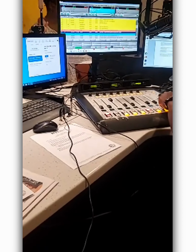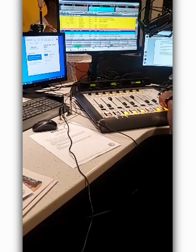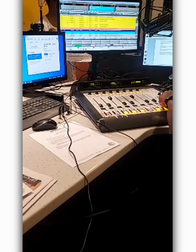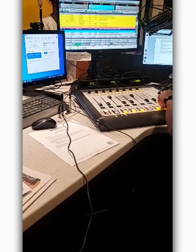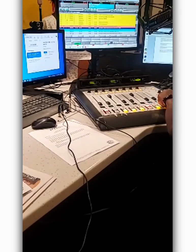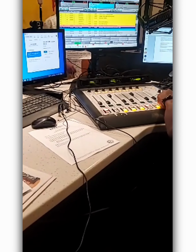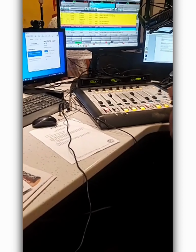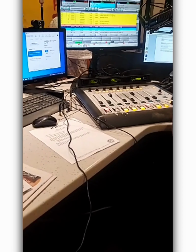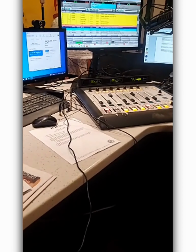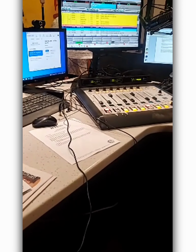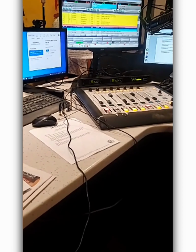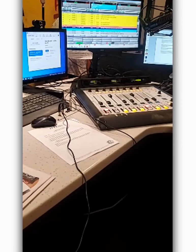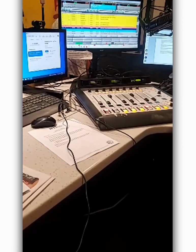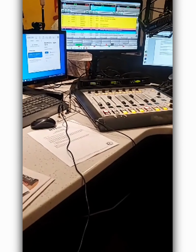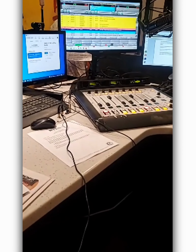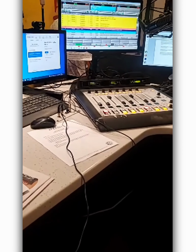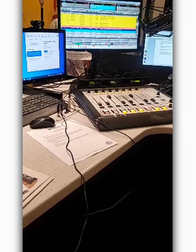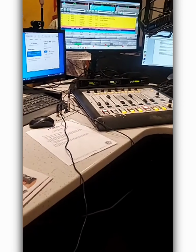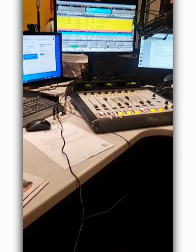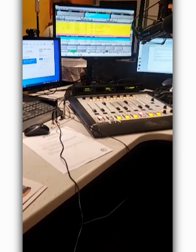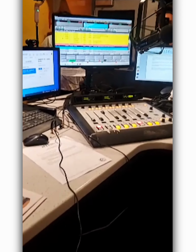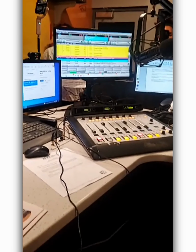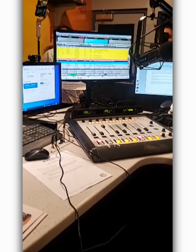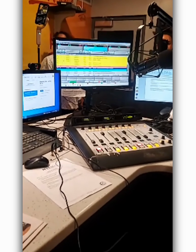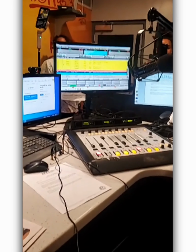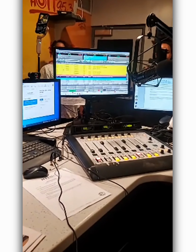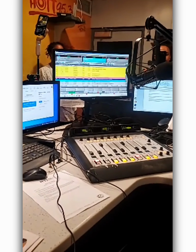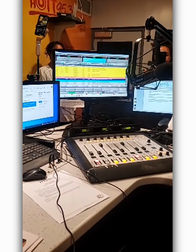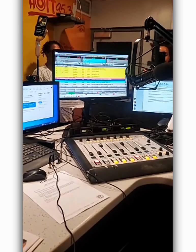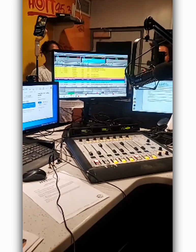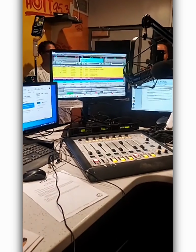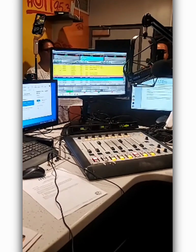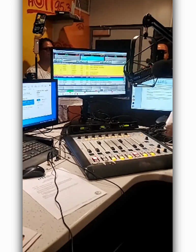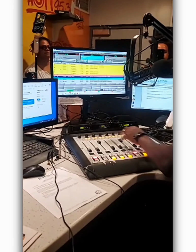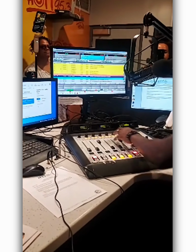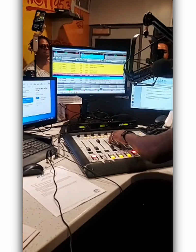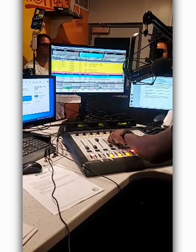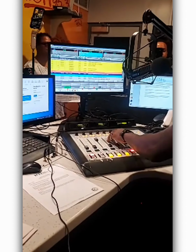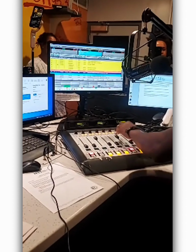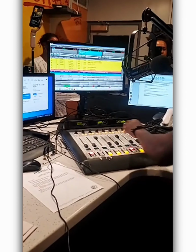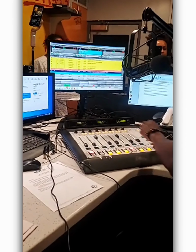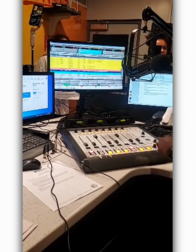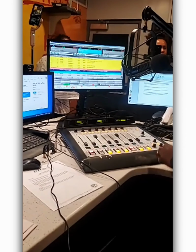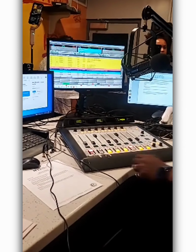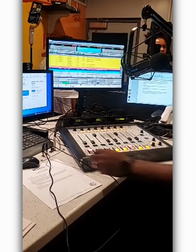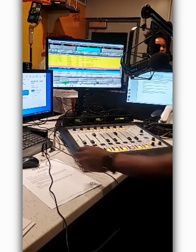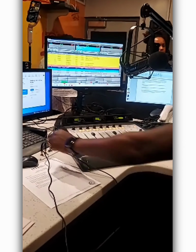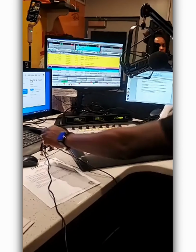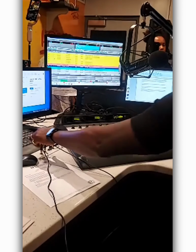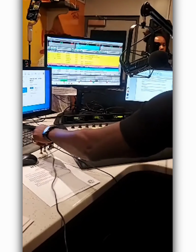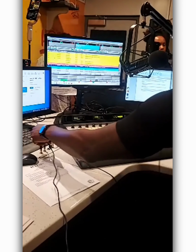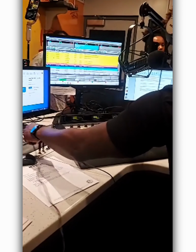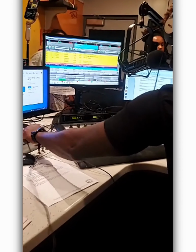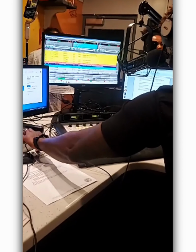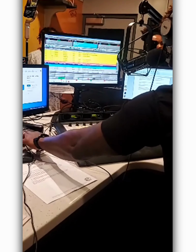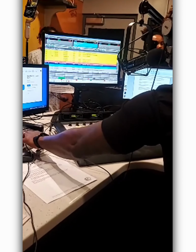Chief. Ding. A lot of things I've been through. To express myself with elements and in my centuries. What